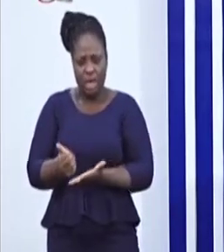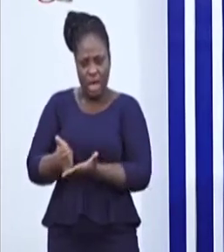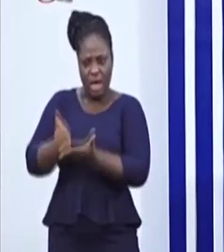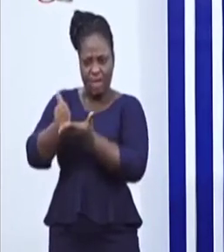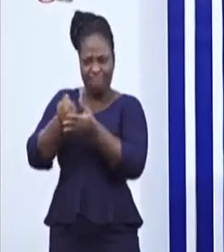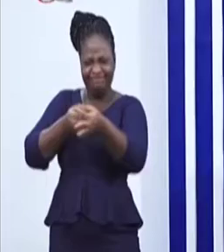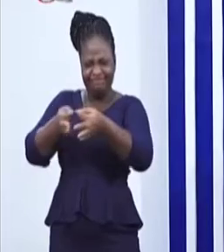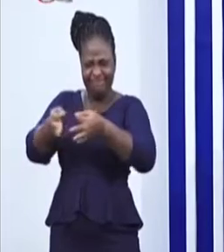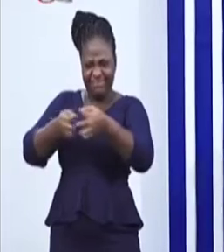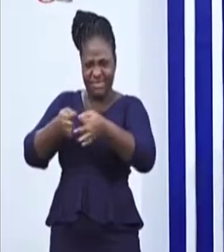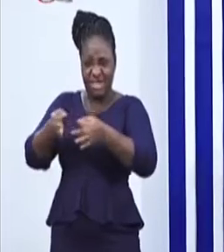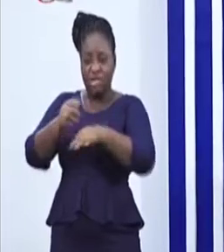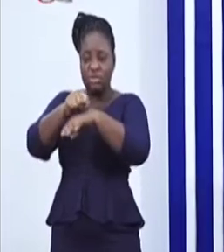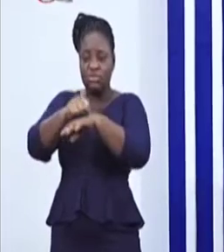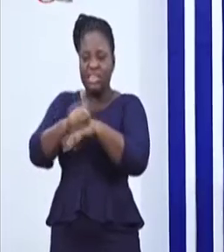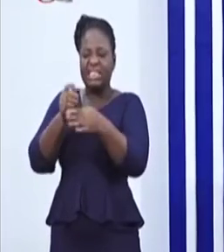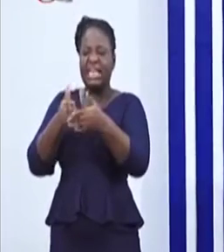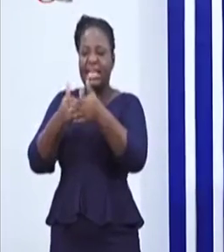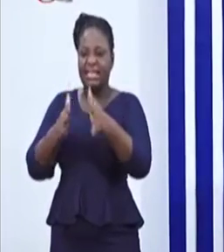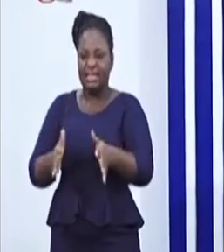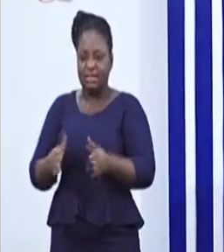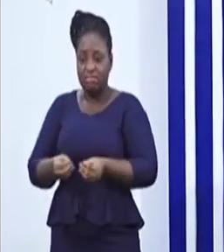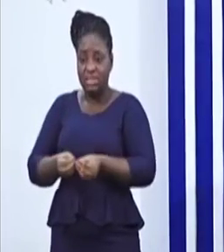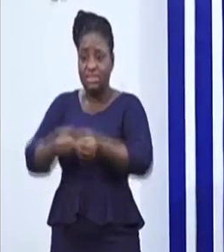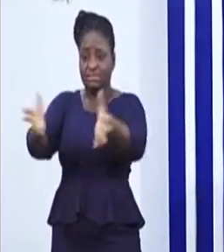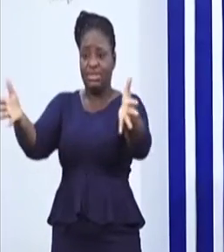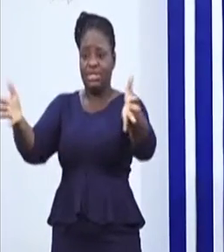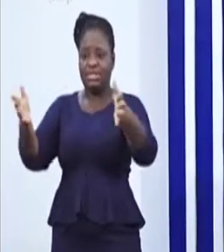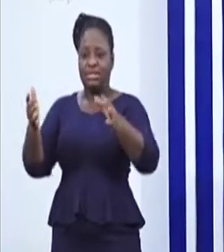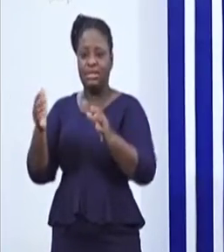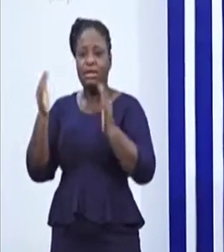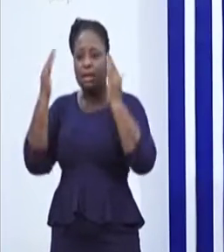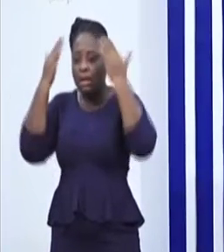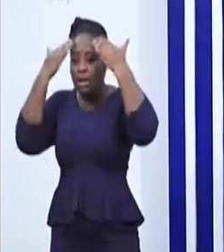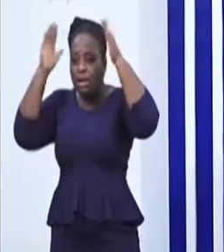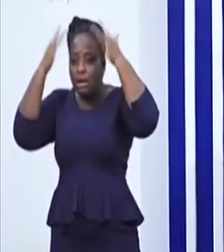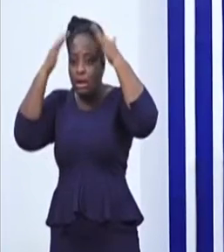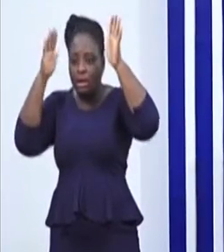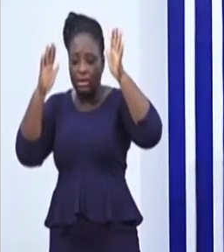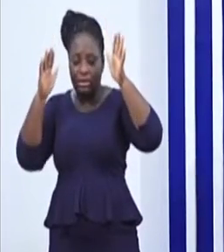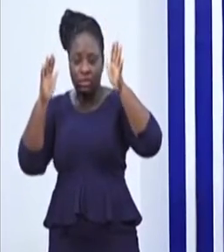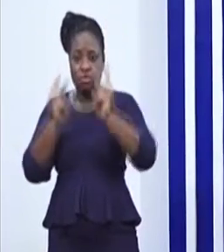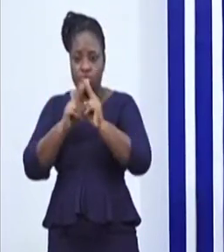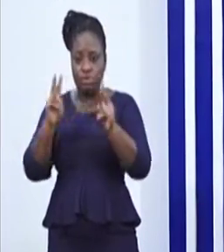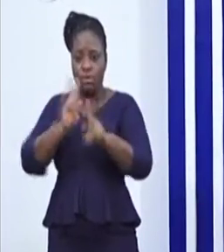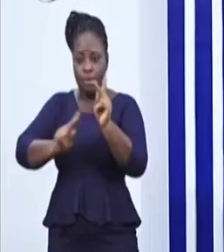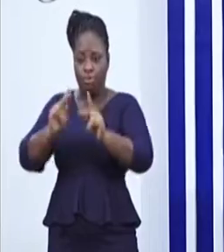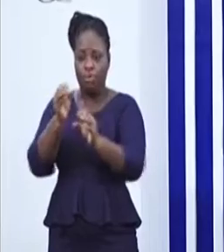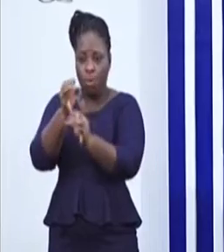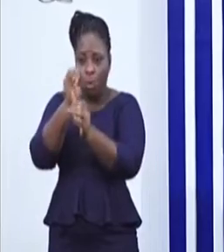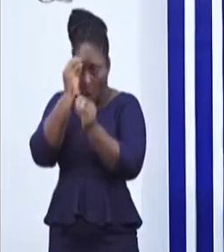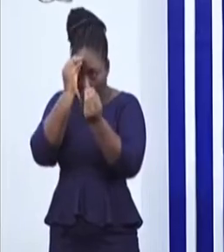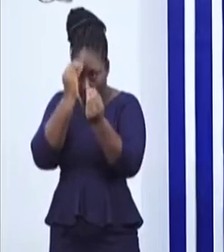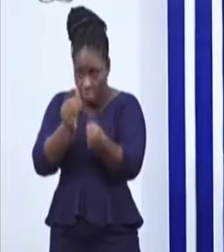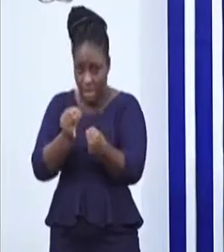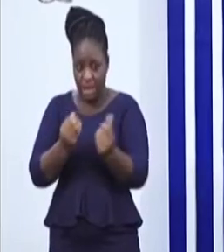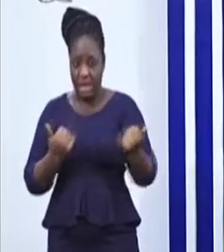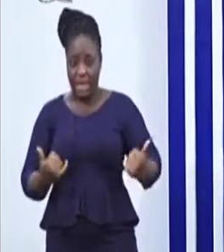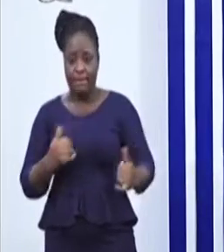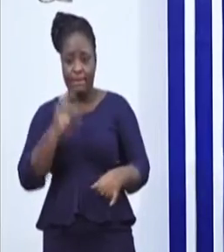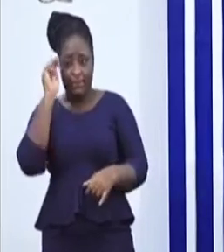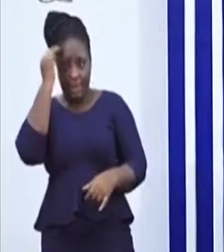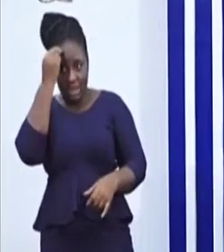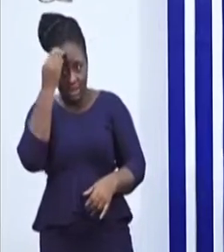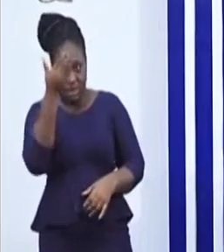us get the support of traditional leaders in spreading the word and securing local level compliance. Minister Kofi Jamesi is responsible for